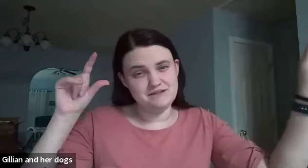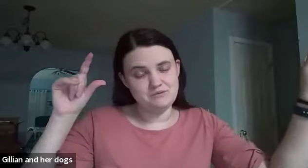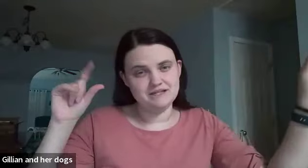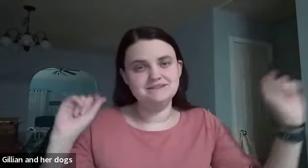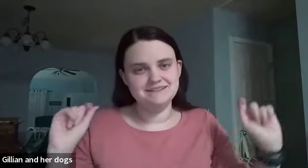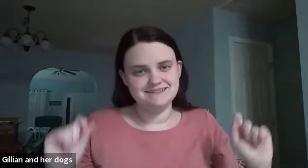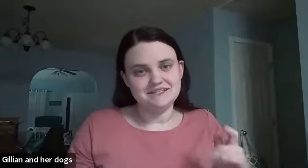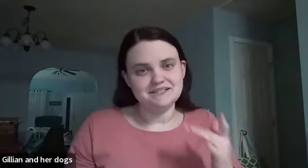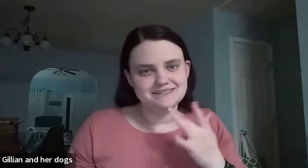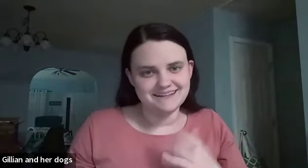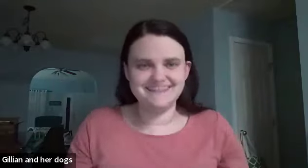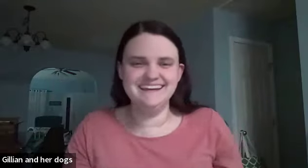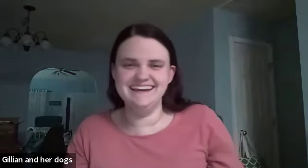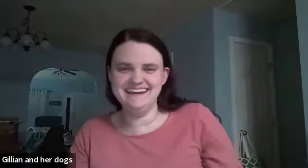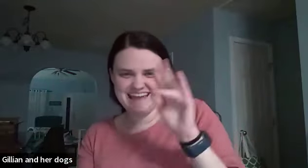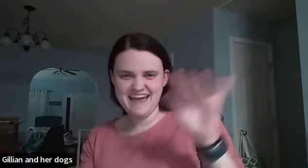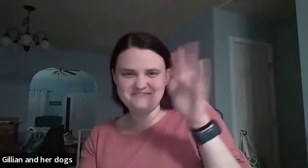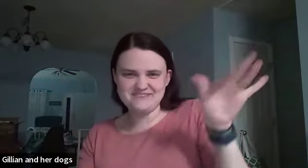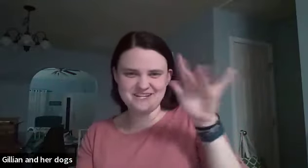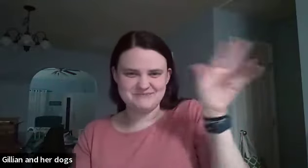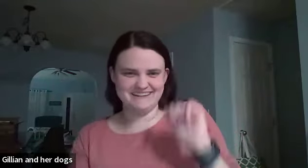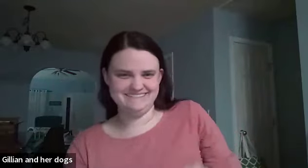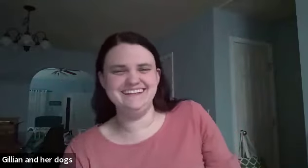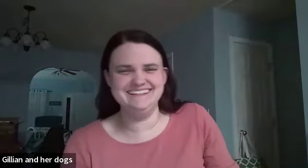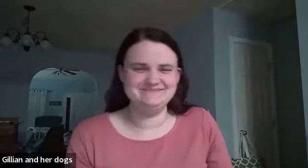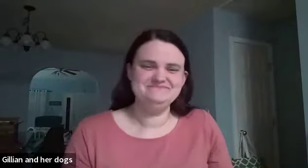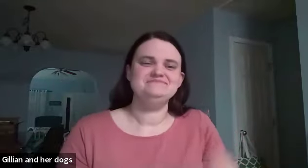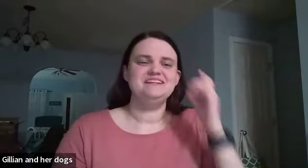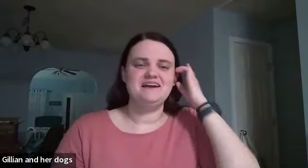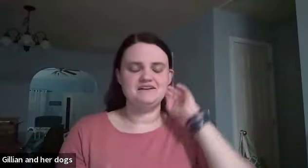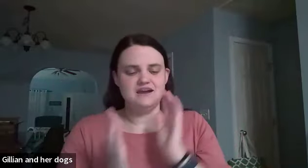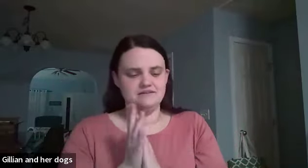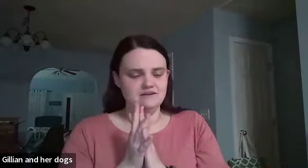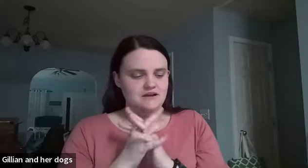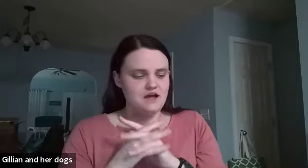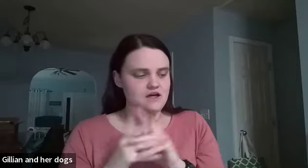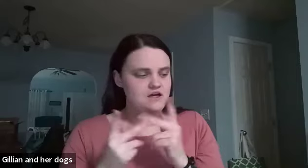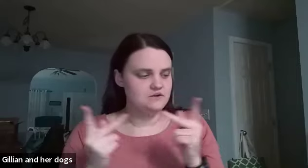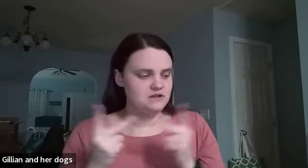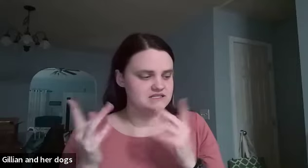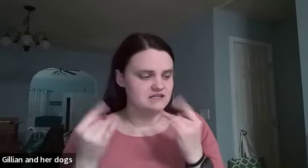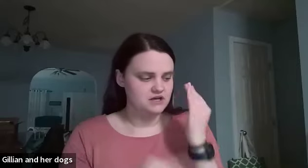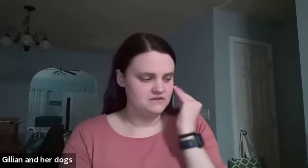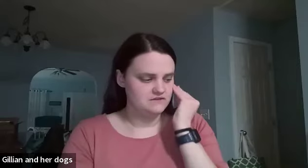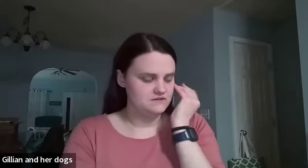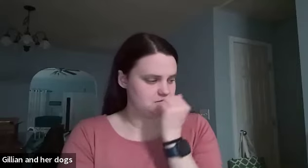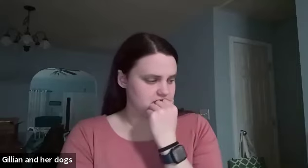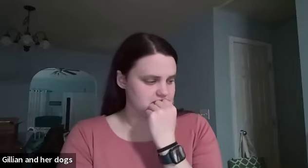all in one, good luck. Have fun fingerspelling it. Okay. Other places. I'm trying to think of some other